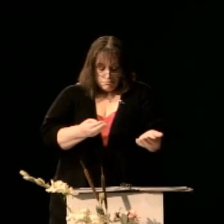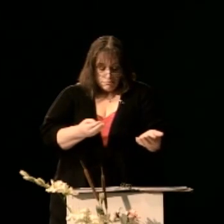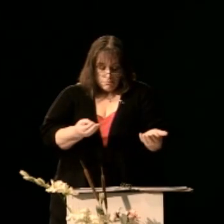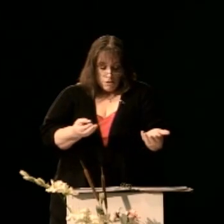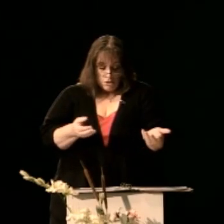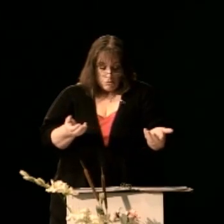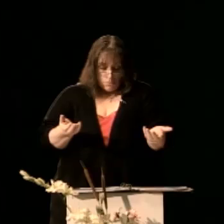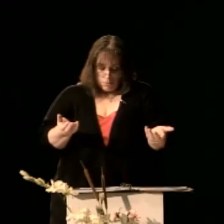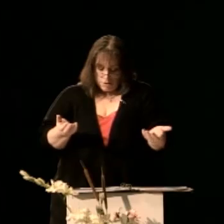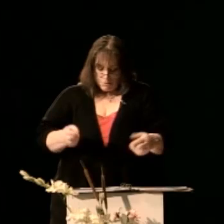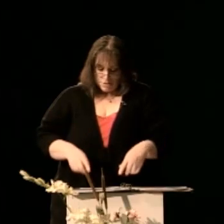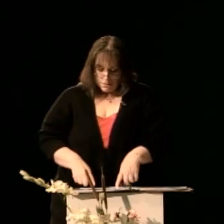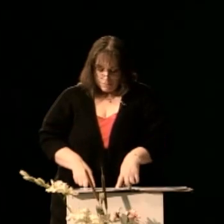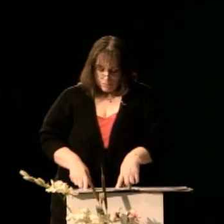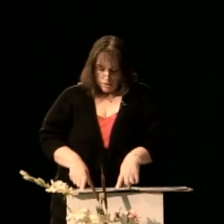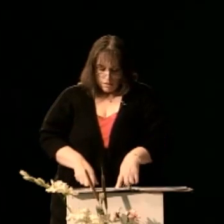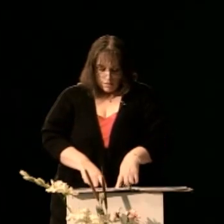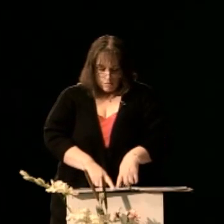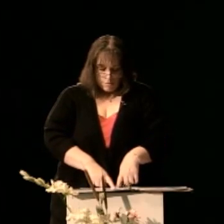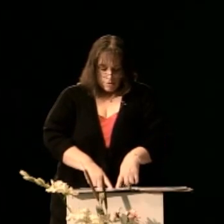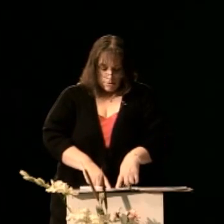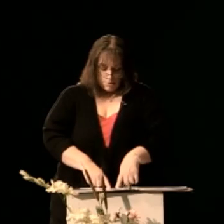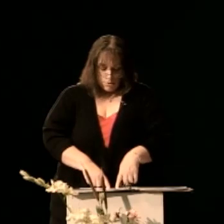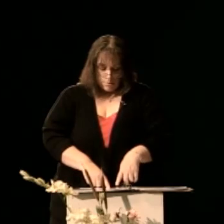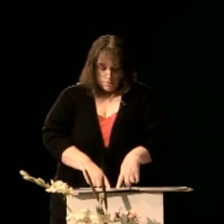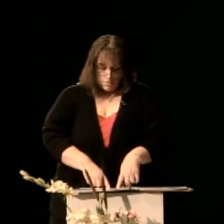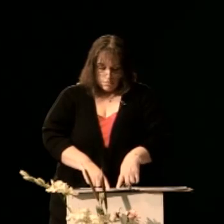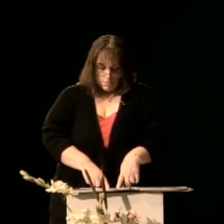you know, let me see. I have a medical appointment.